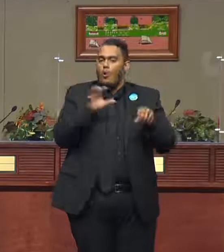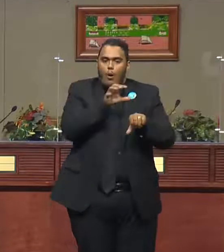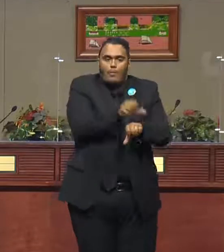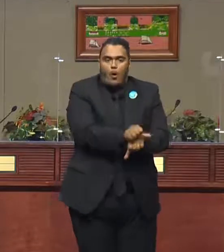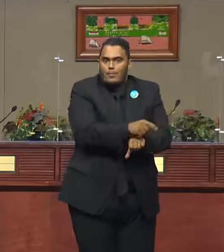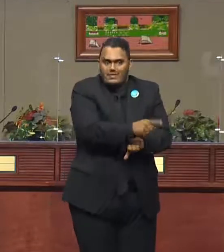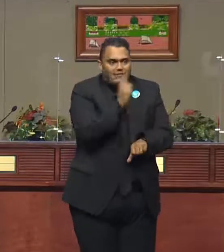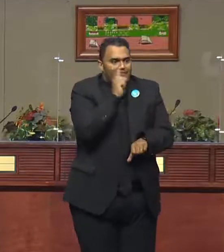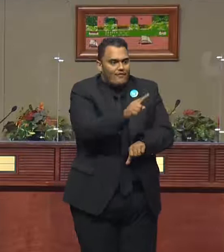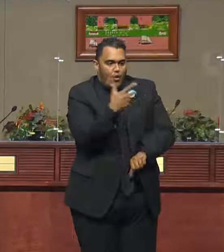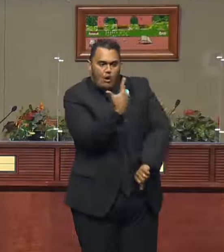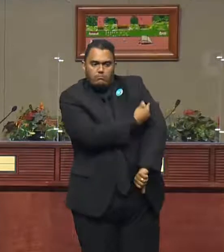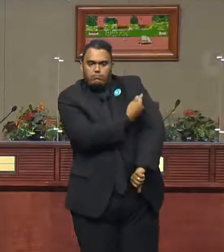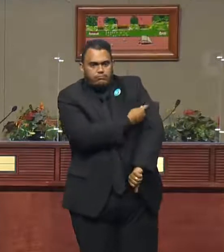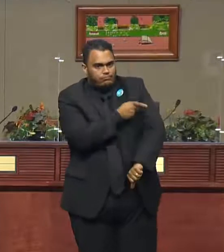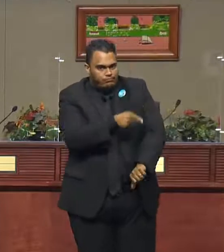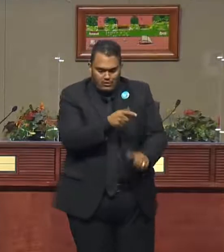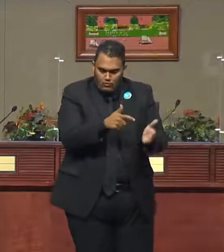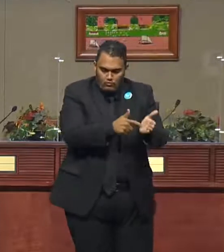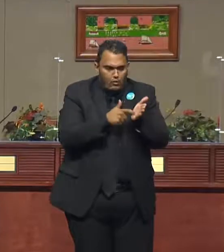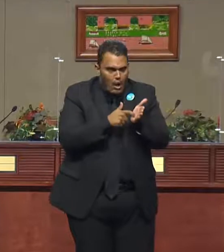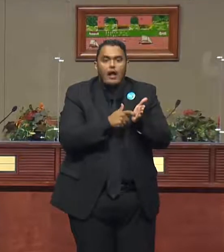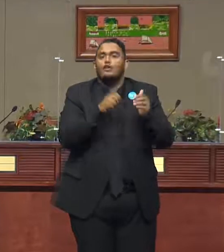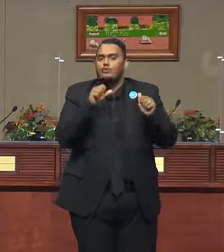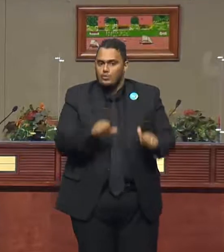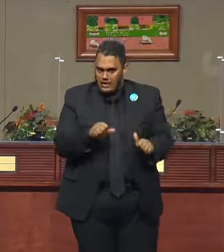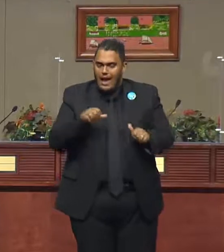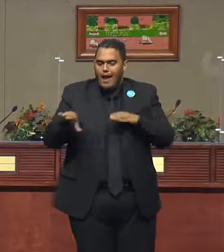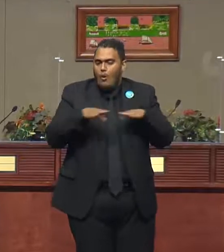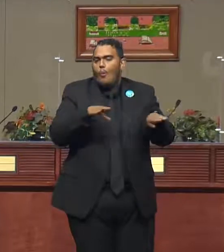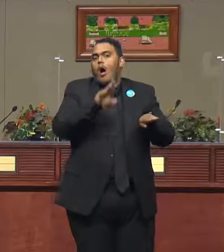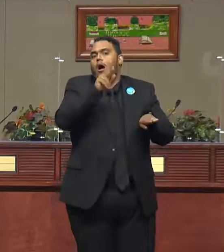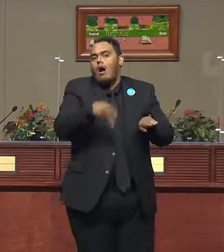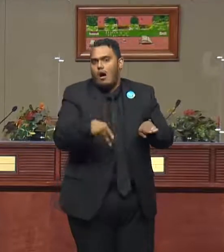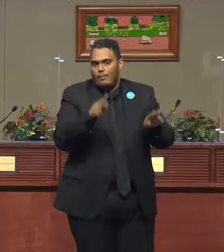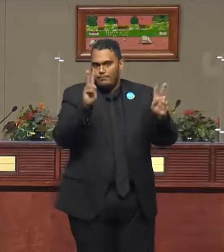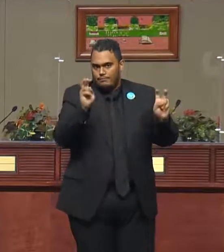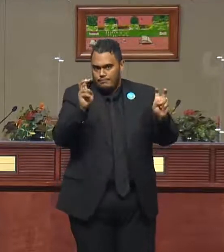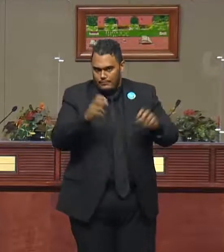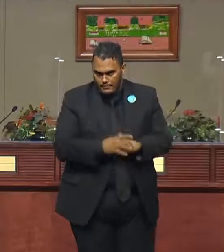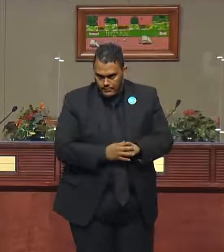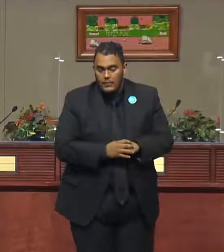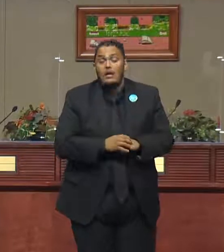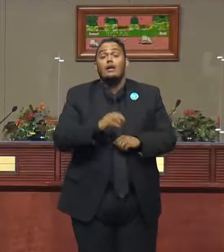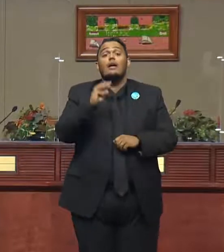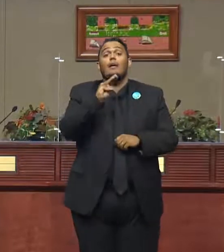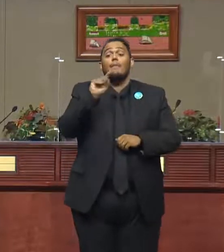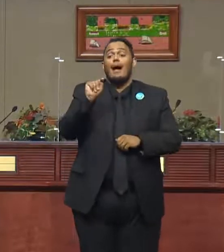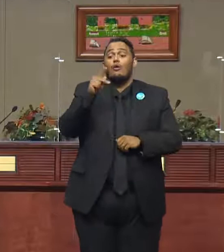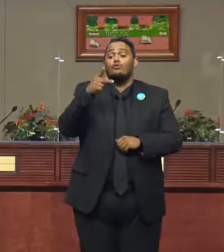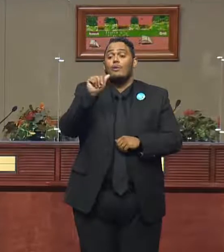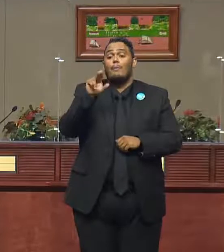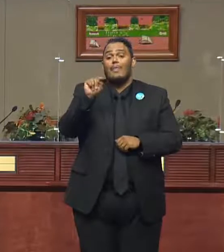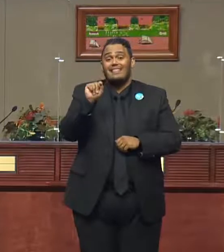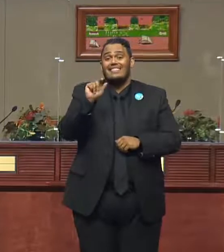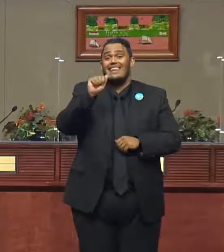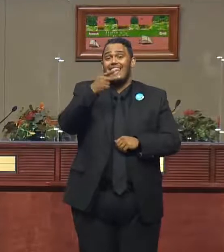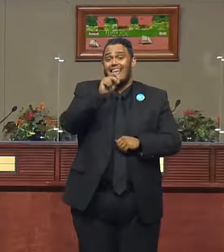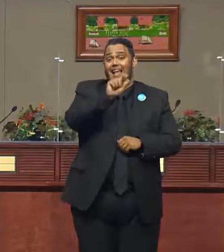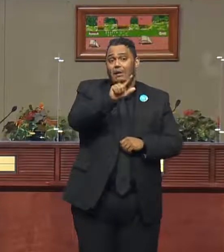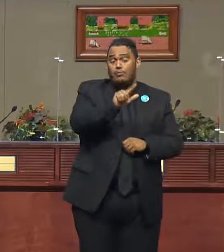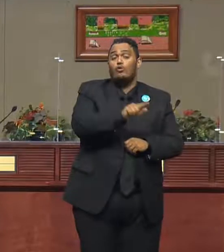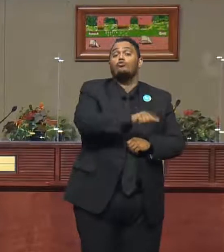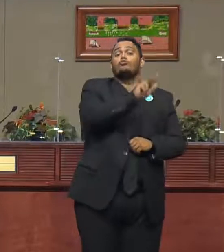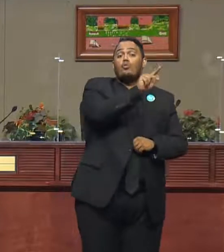walk-up locations and dates. April 23rd, Mount Pleasant Missionary Baptist Church. April 24th and